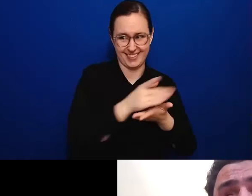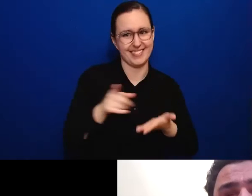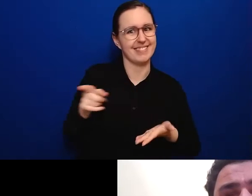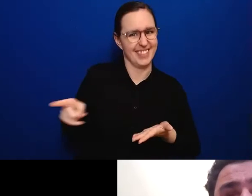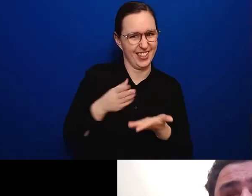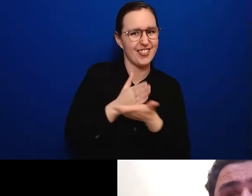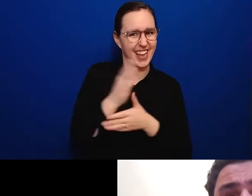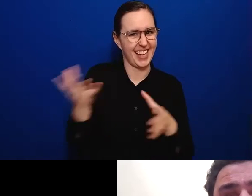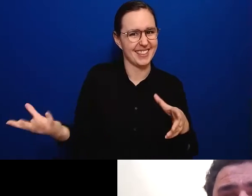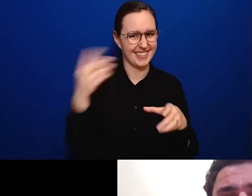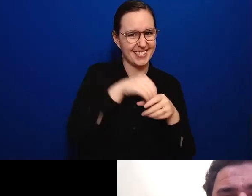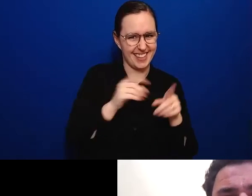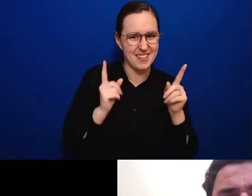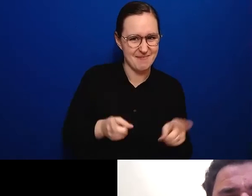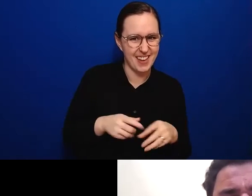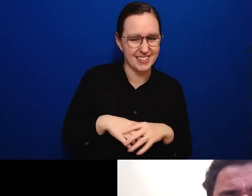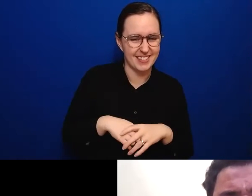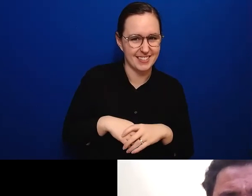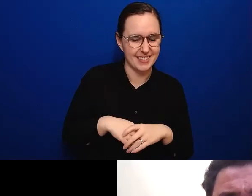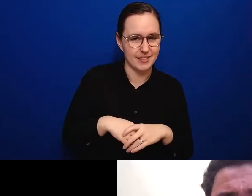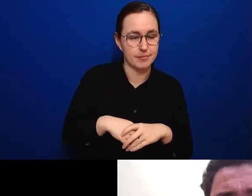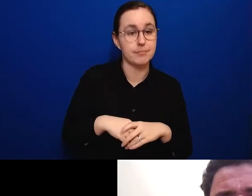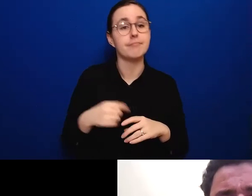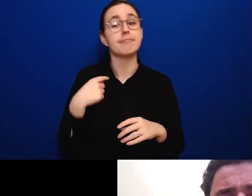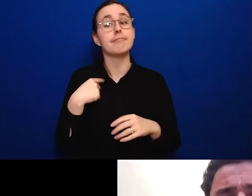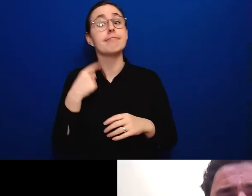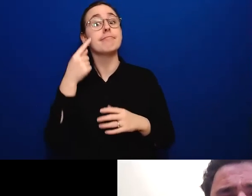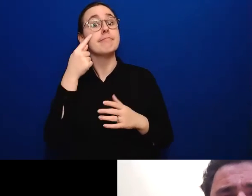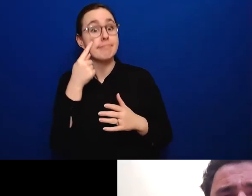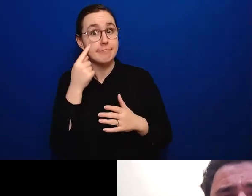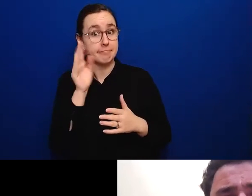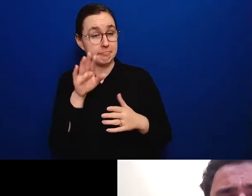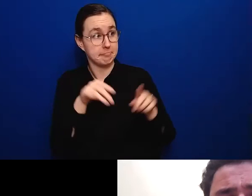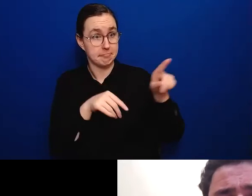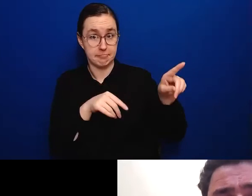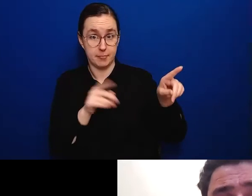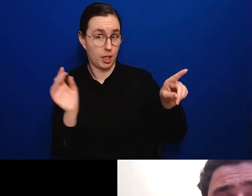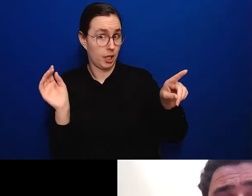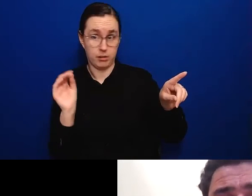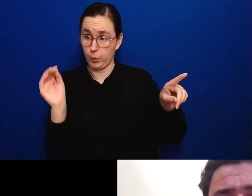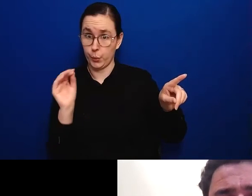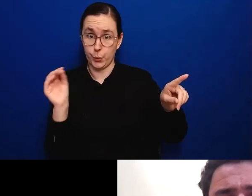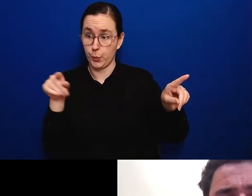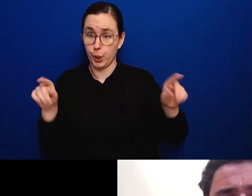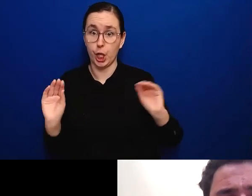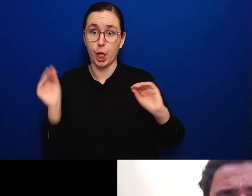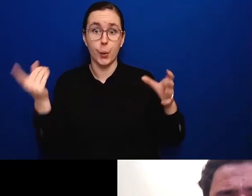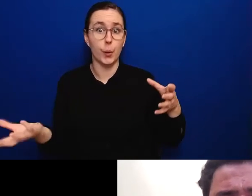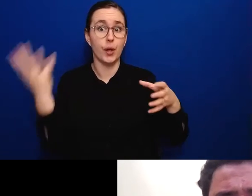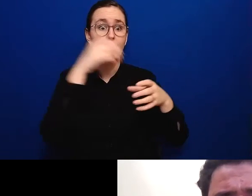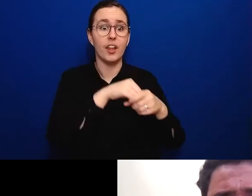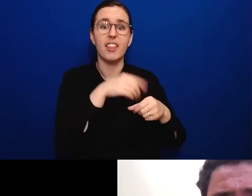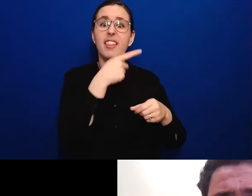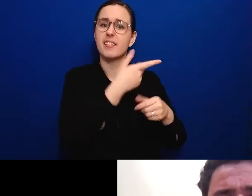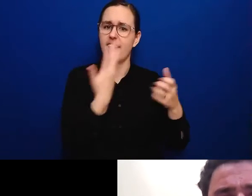organizations of persons with disabilities are a bit of on the distinct side, because they are not connected directly with the institutions, like institutions